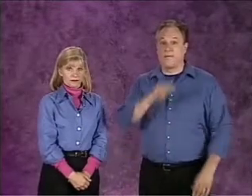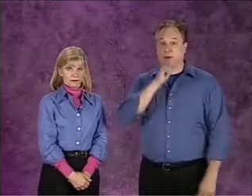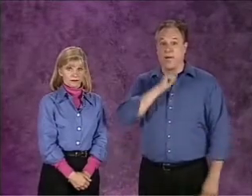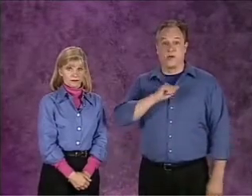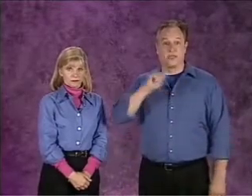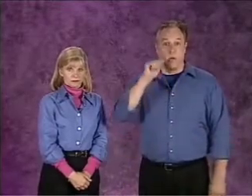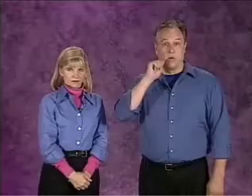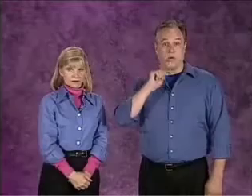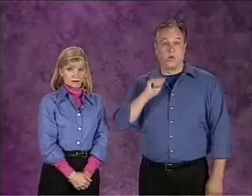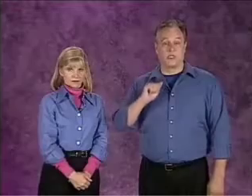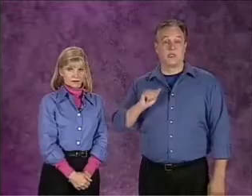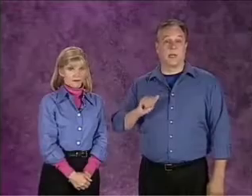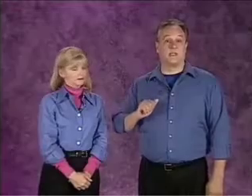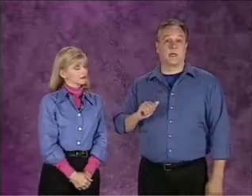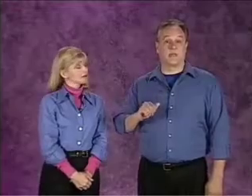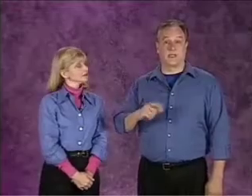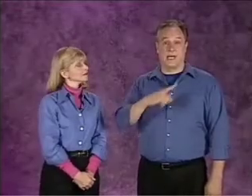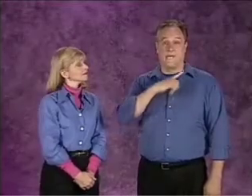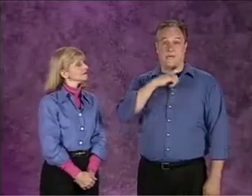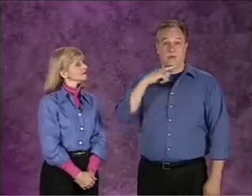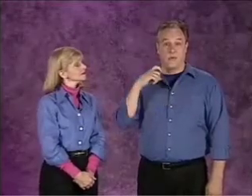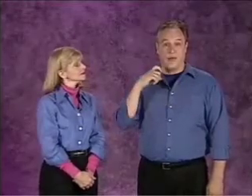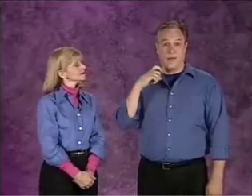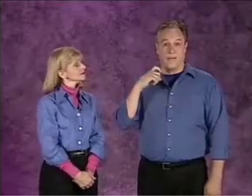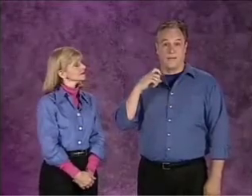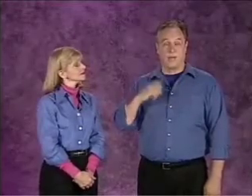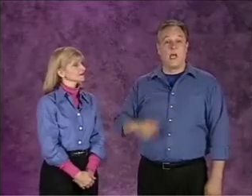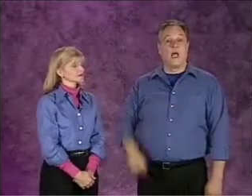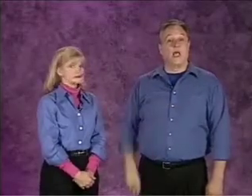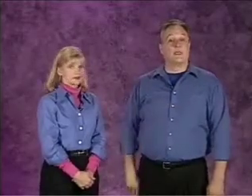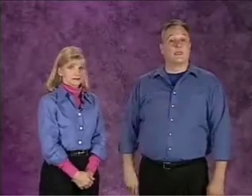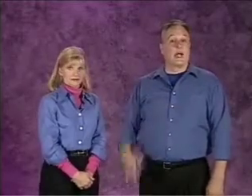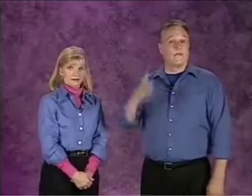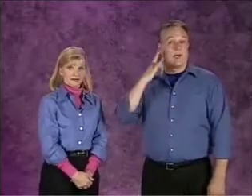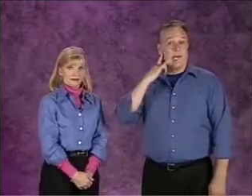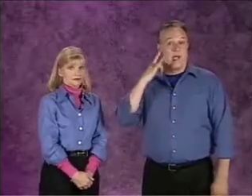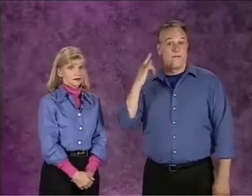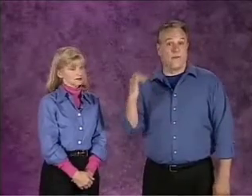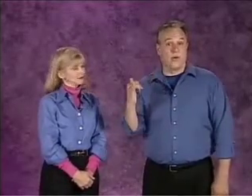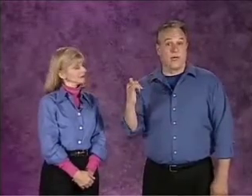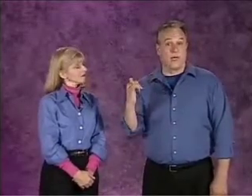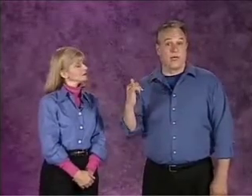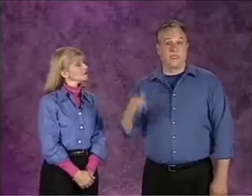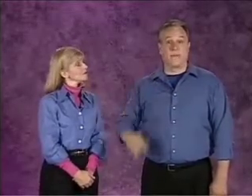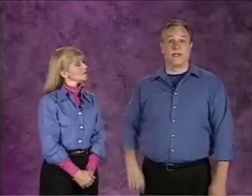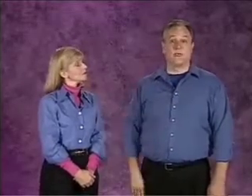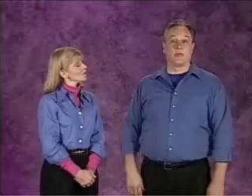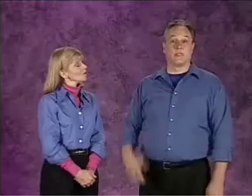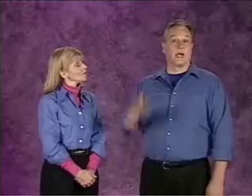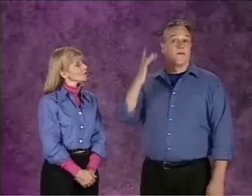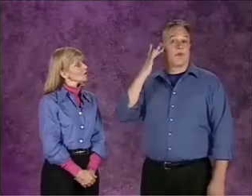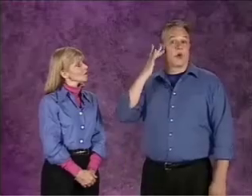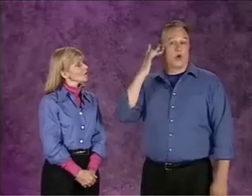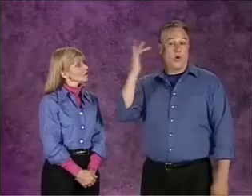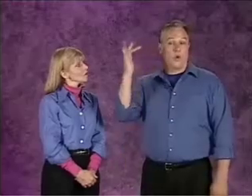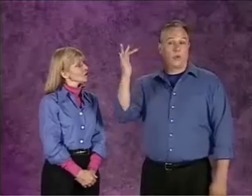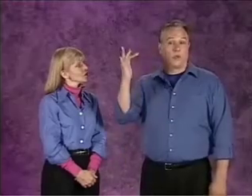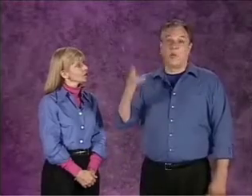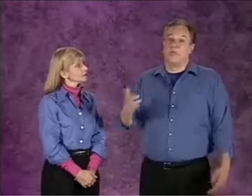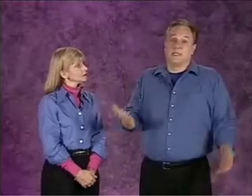for Arizona, which is based on the sign for dry. The sign for California is based on the sign for gold, which is